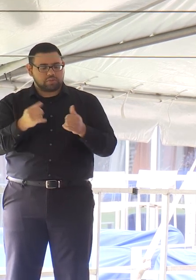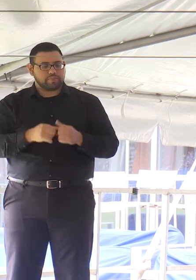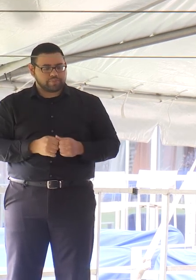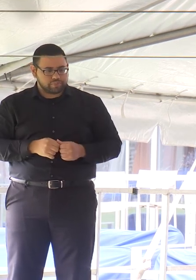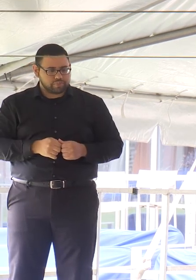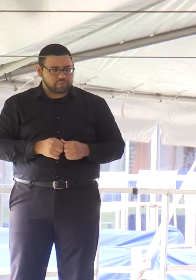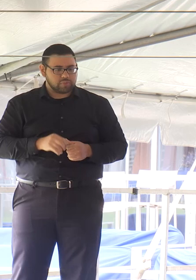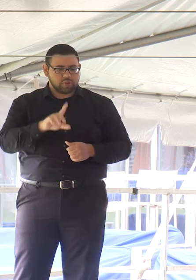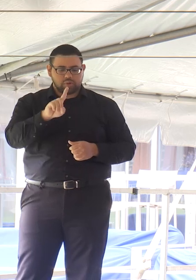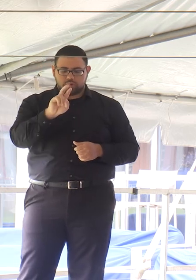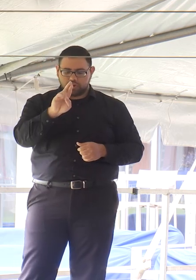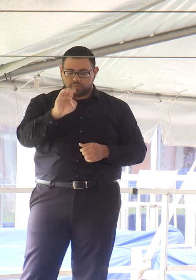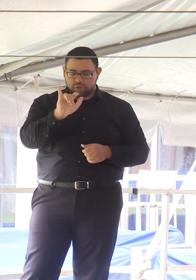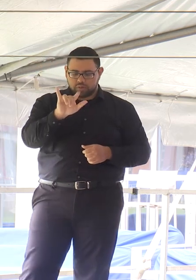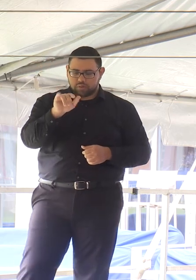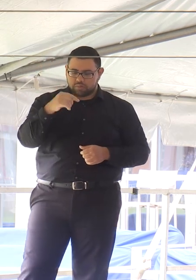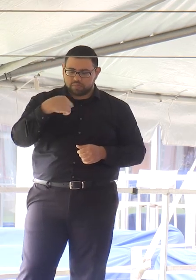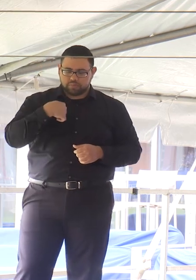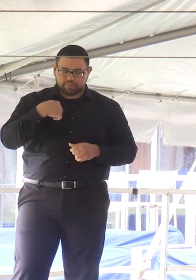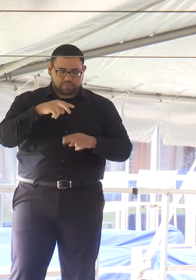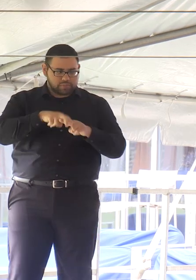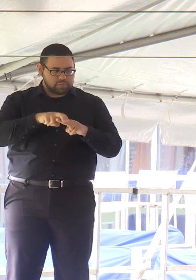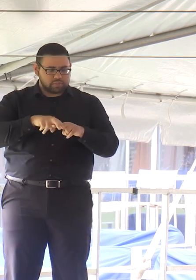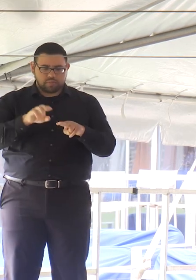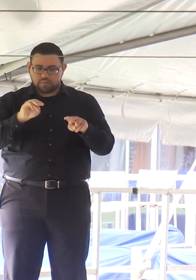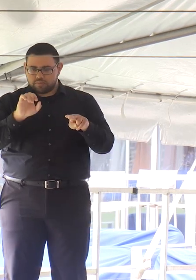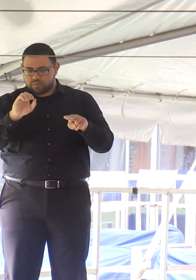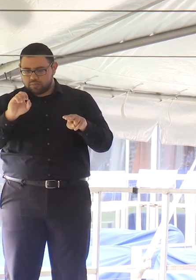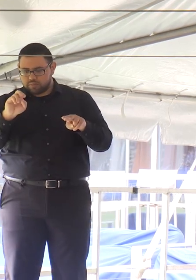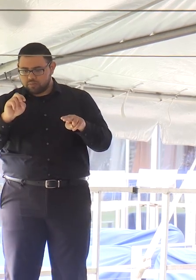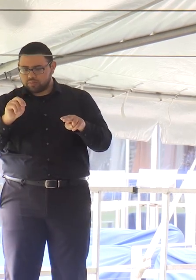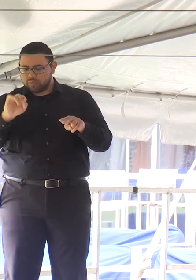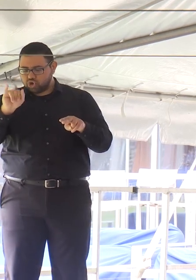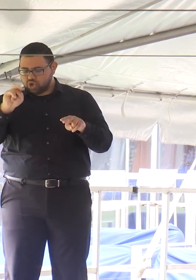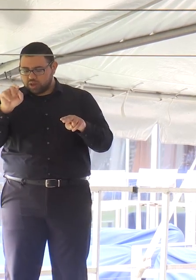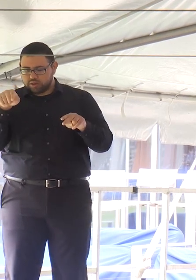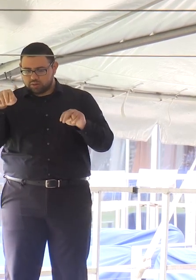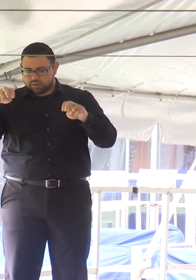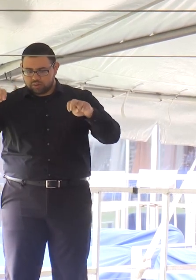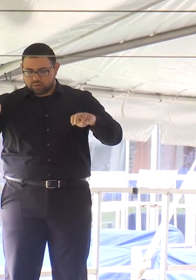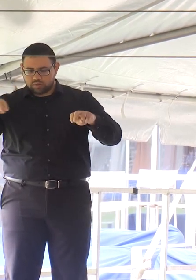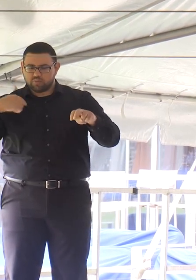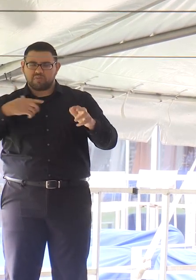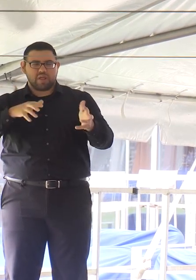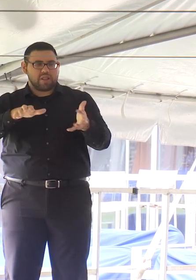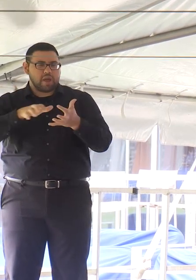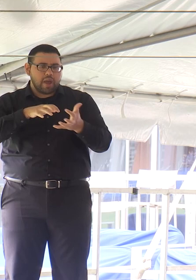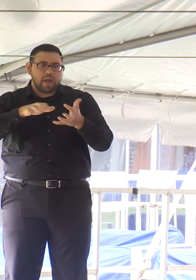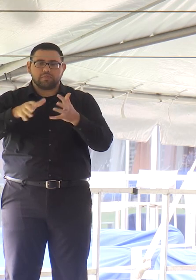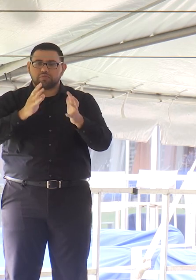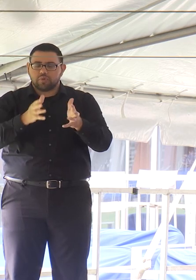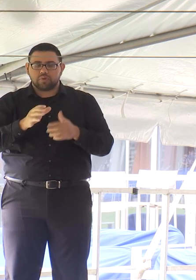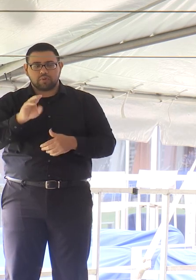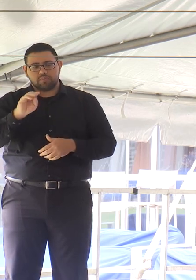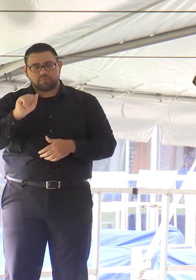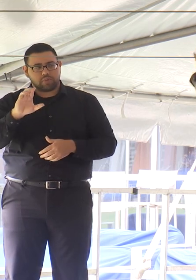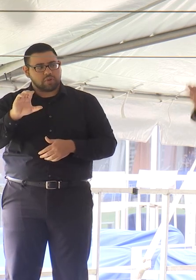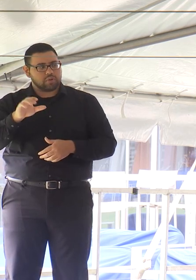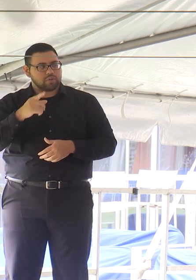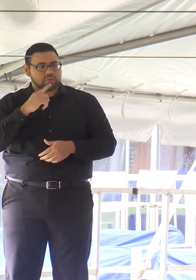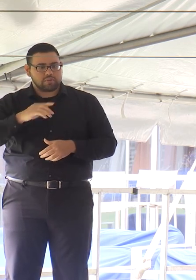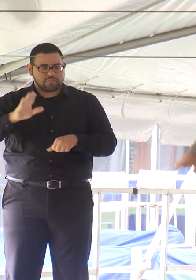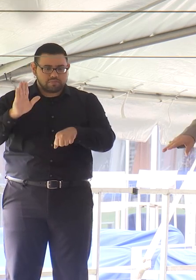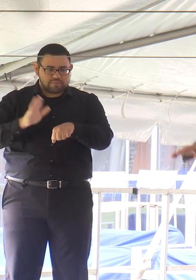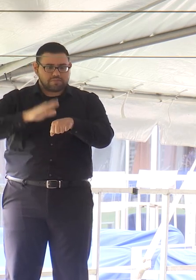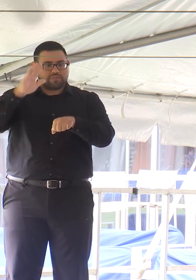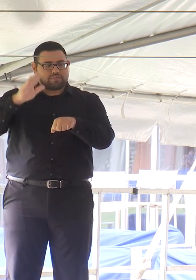And so Dr. Bailey's sitting here, and then Mac Brown, and I'm sitting here, and then Janet, and we're laughing and talking, and Mac Brown would go slap